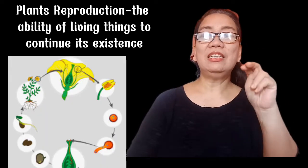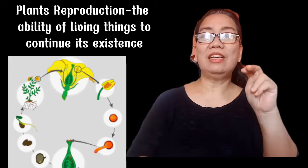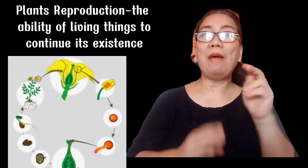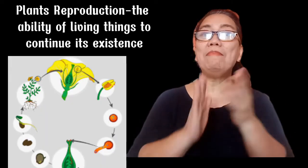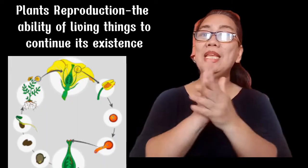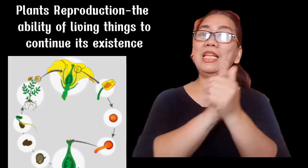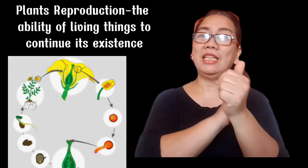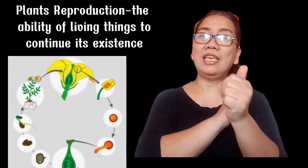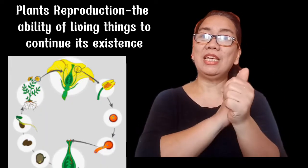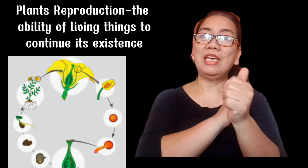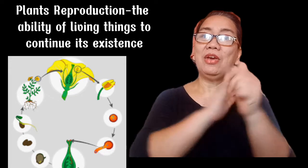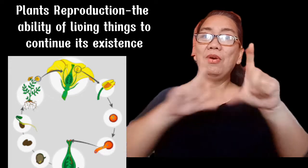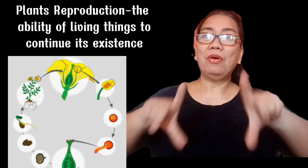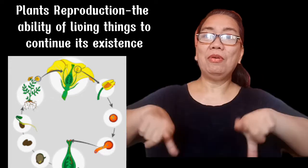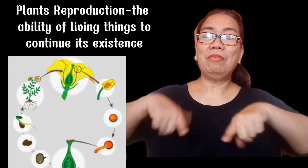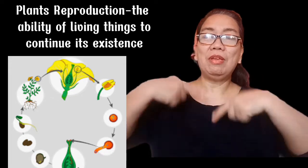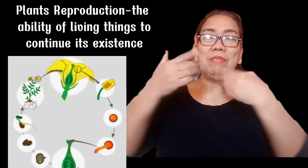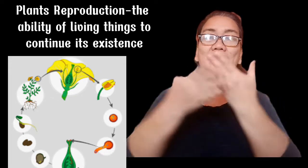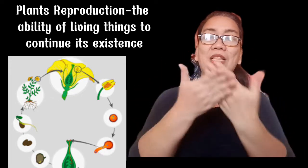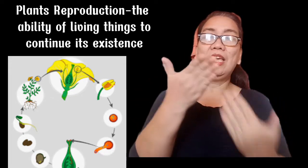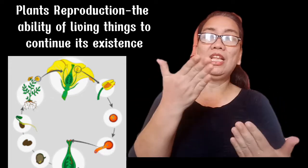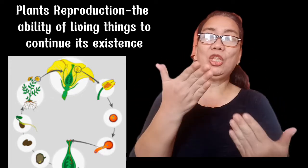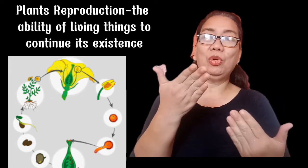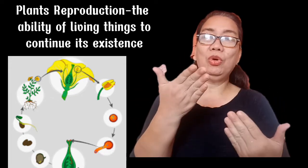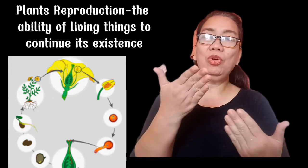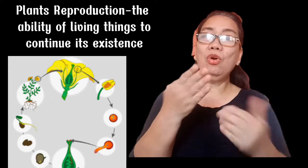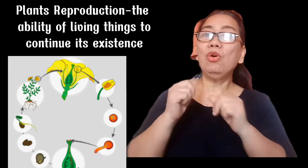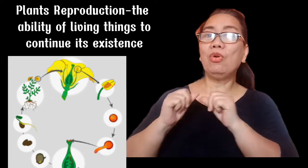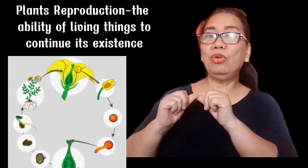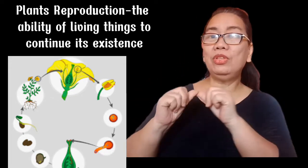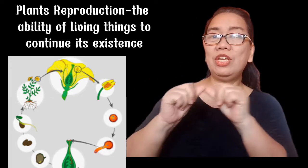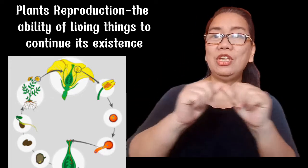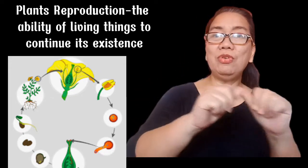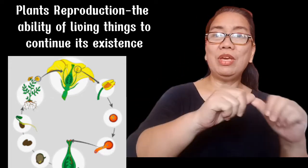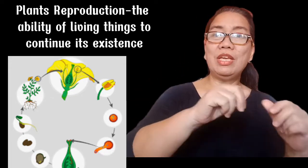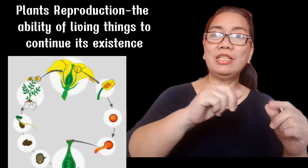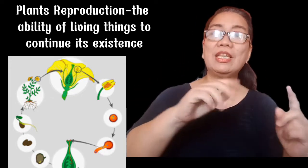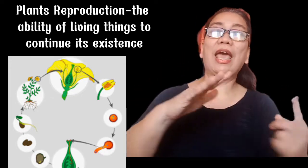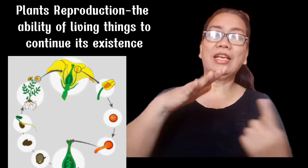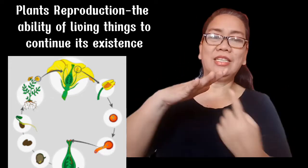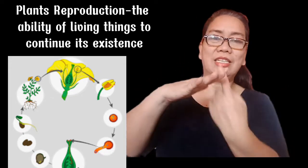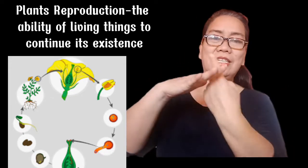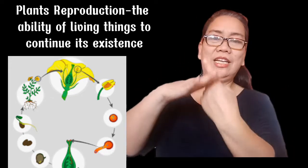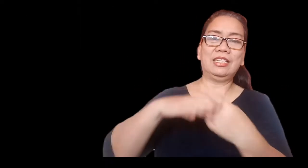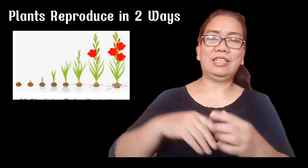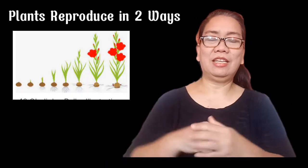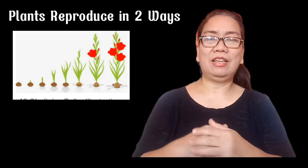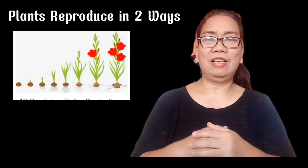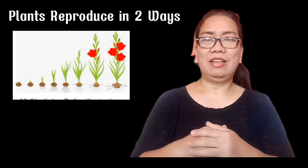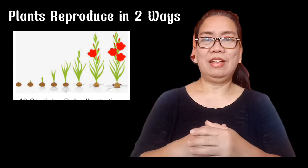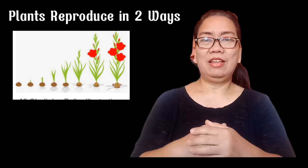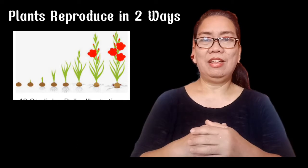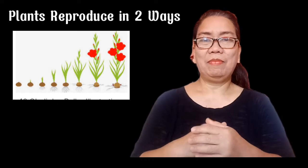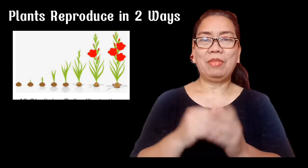is the ability of living thing to continue its existence.